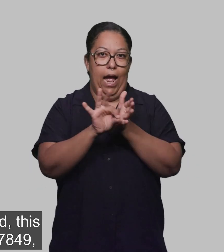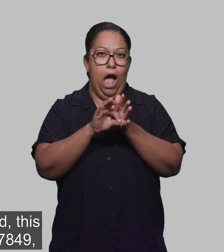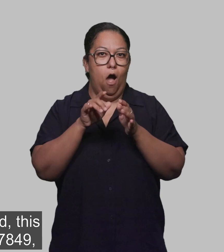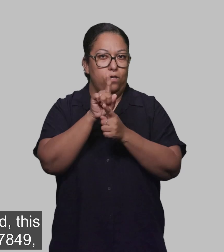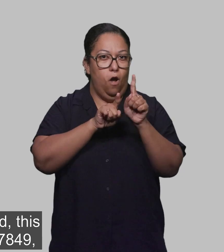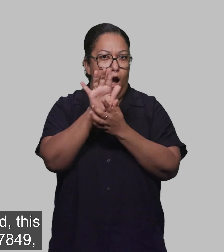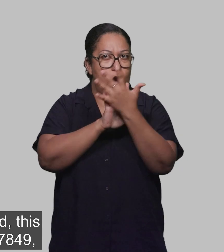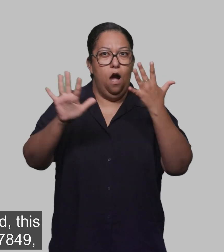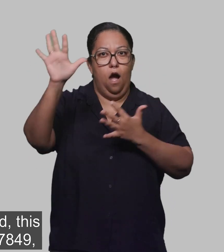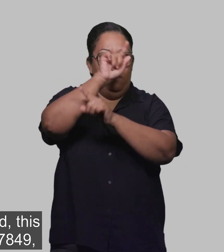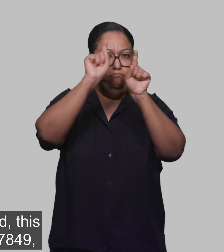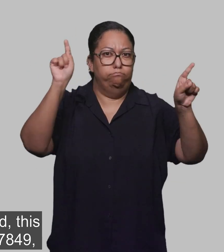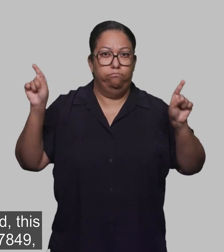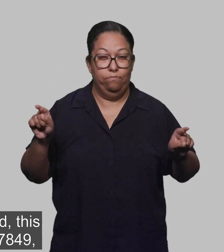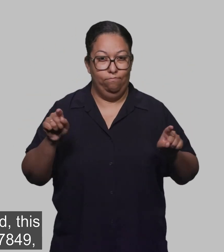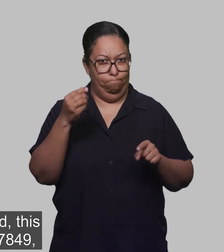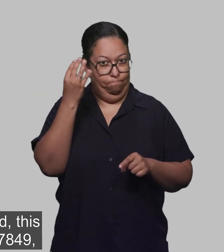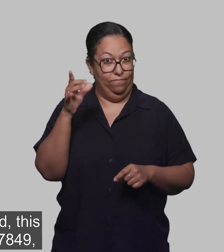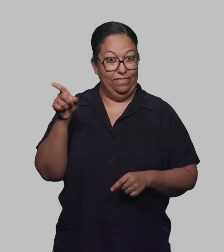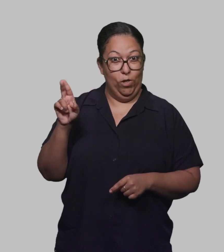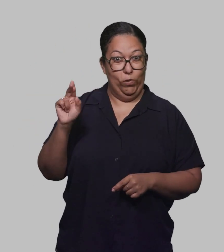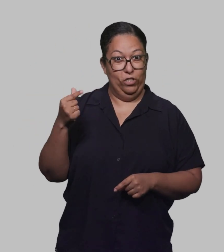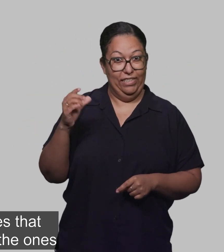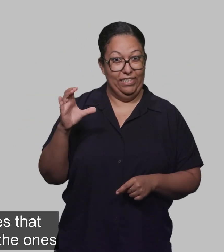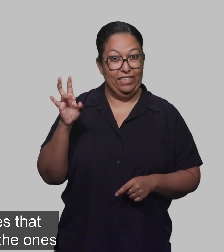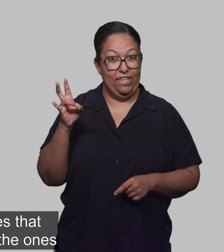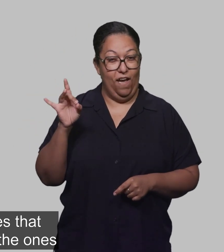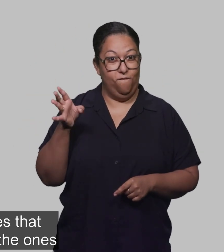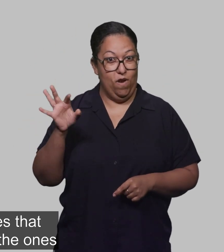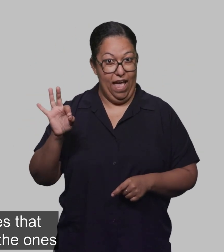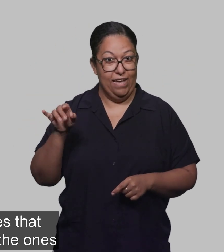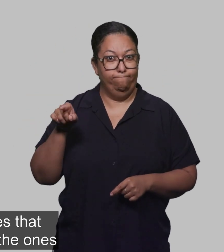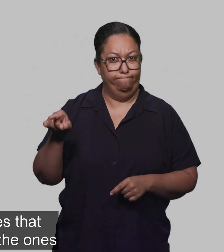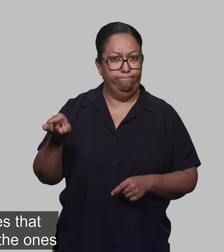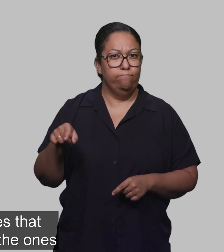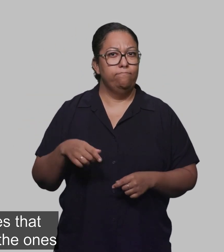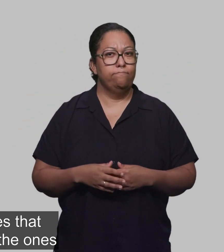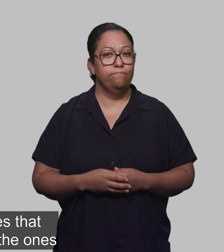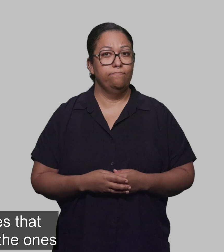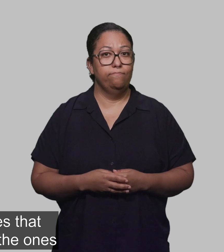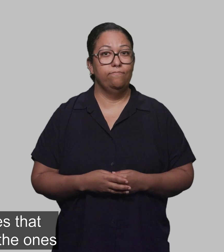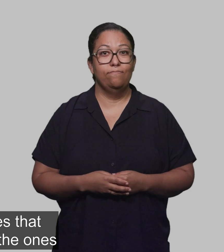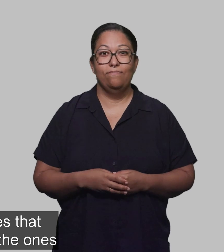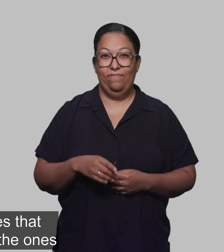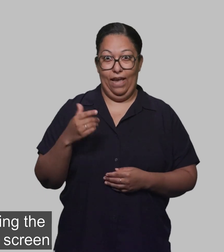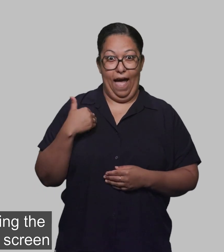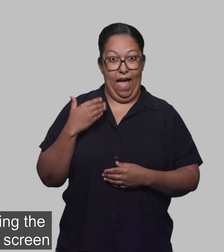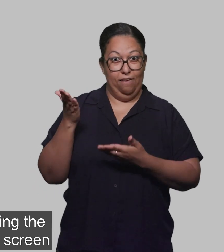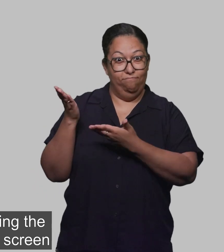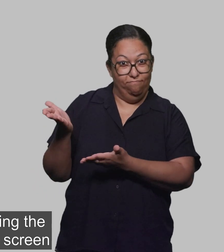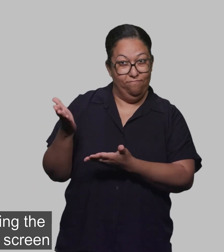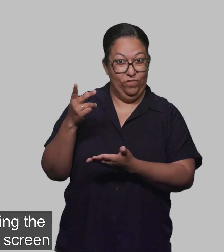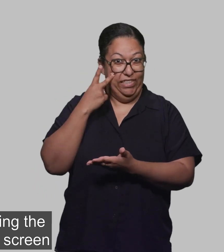as I said, this was UGC 7849. And the ones that here and the ones that